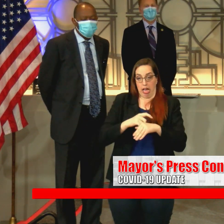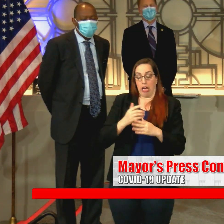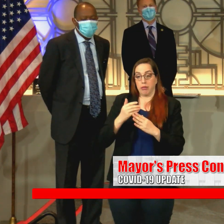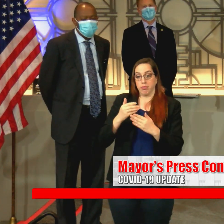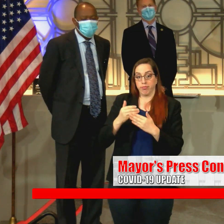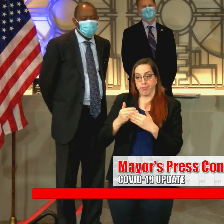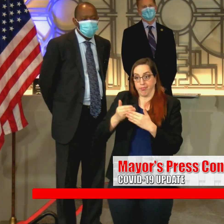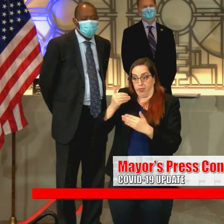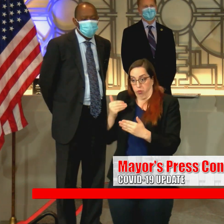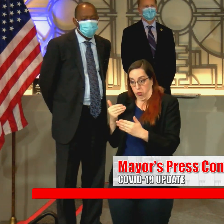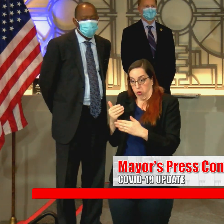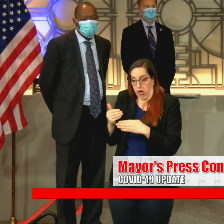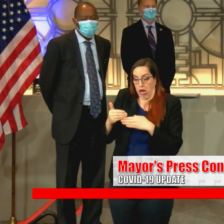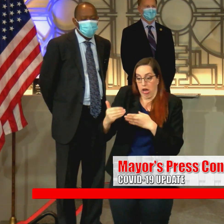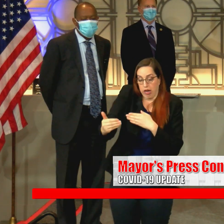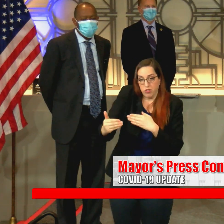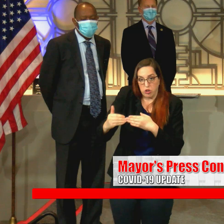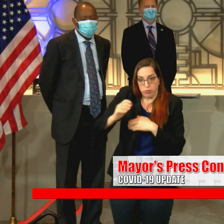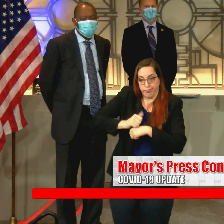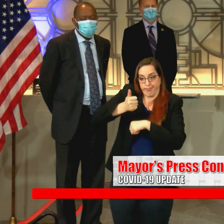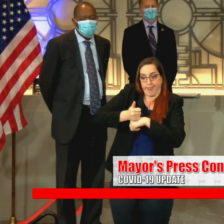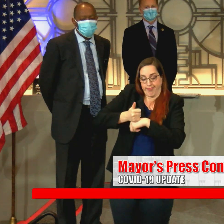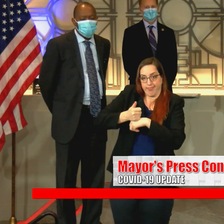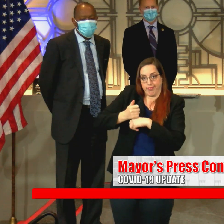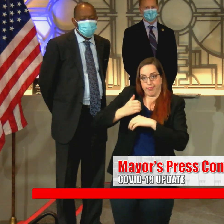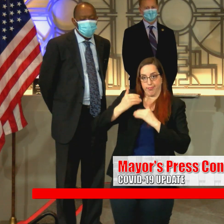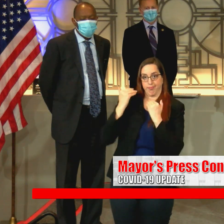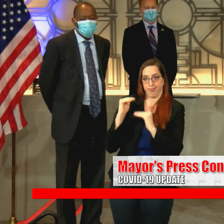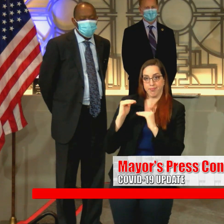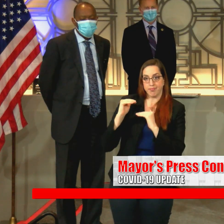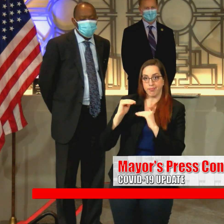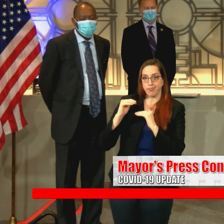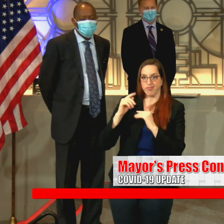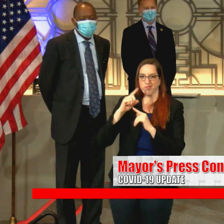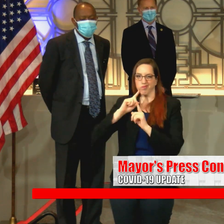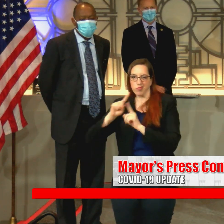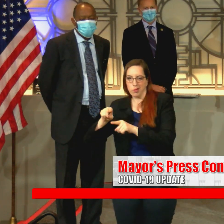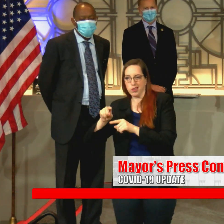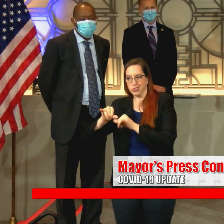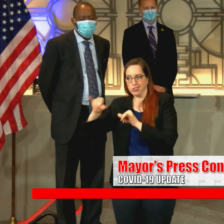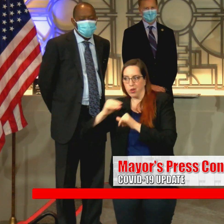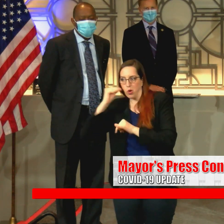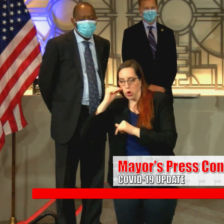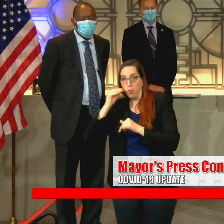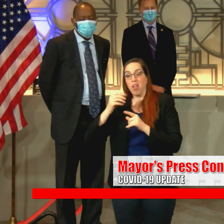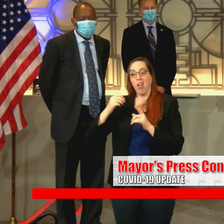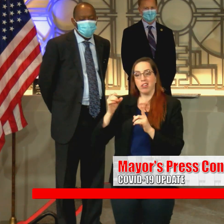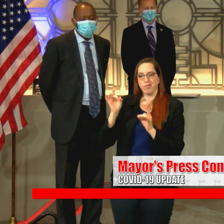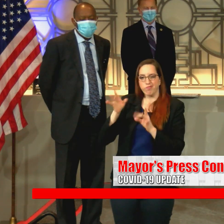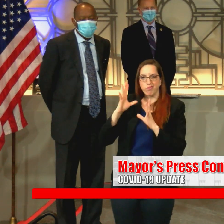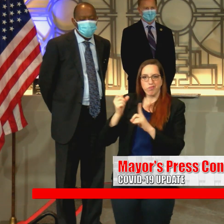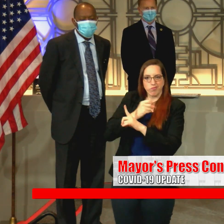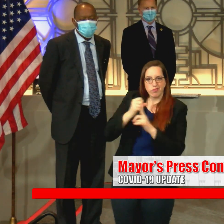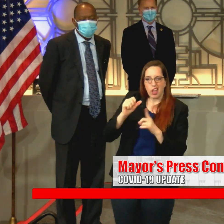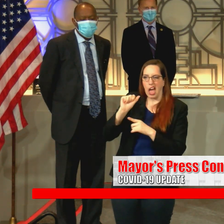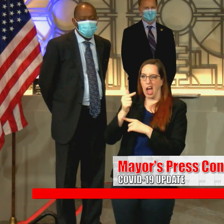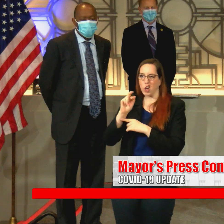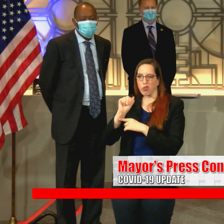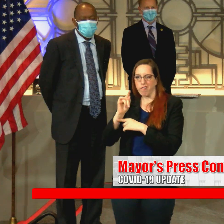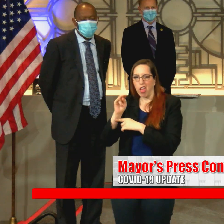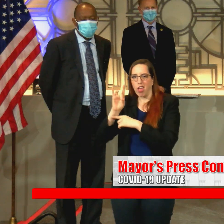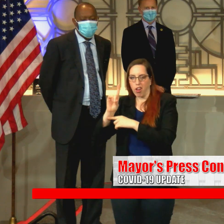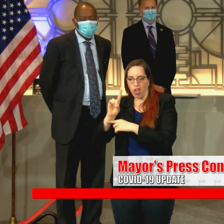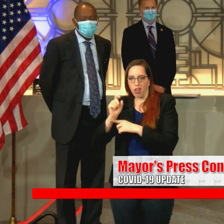and after the implementation of the COVID-19 restrictions, aggravated assaults are up 25%. Family